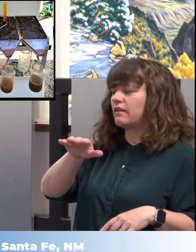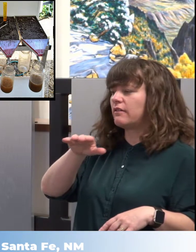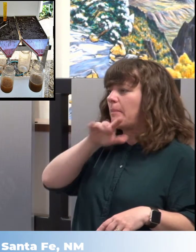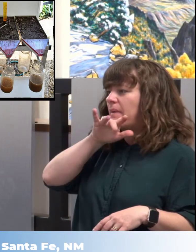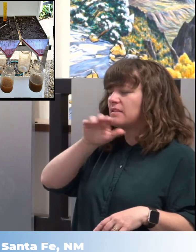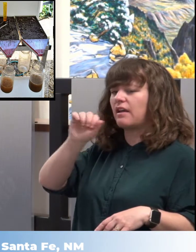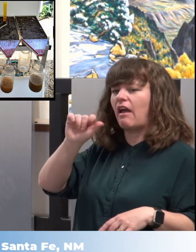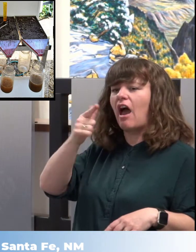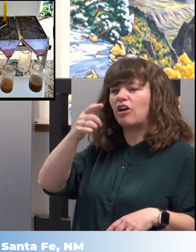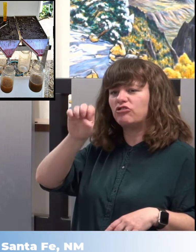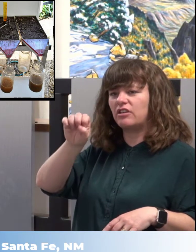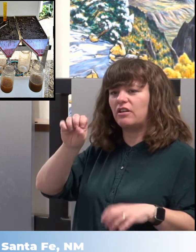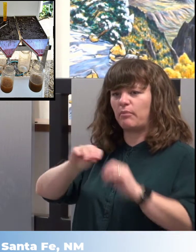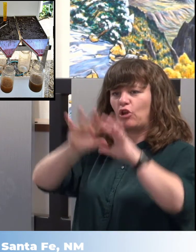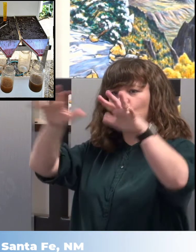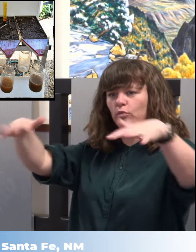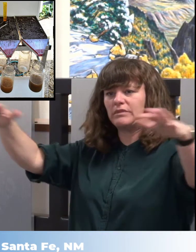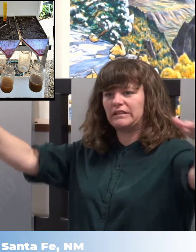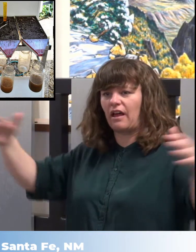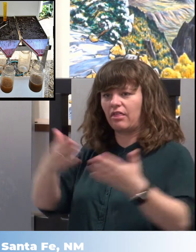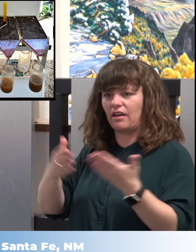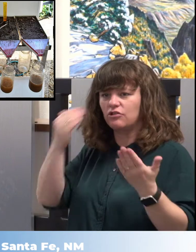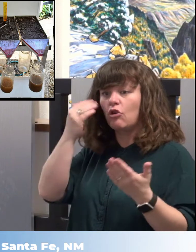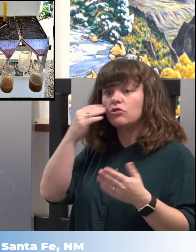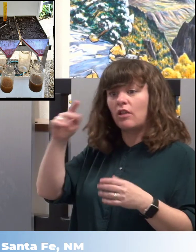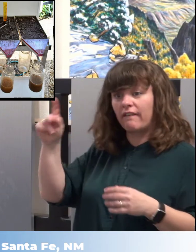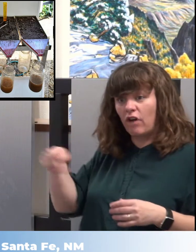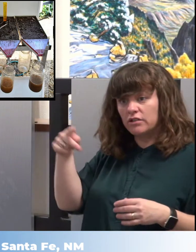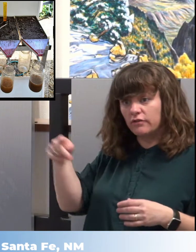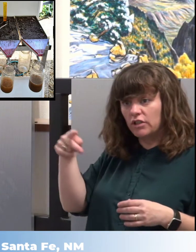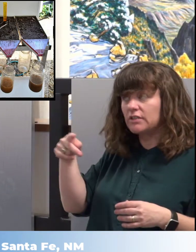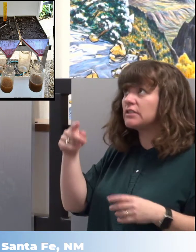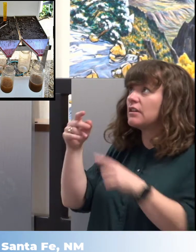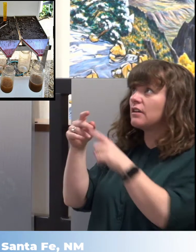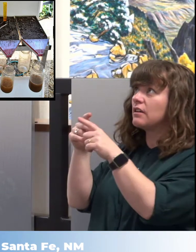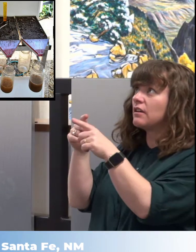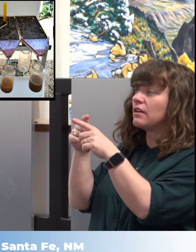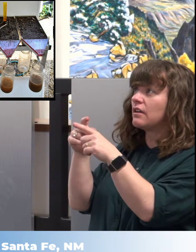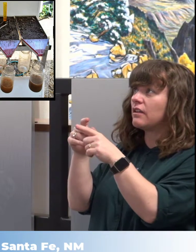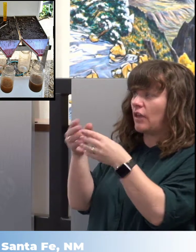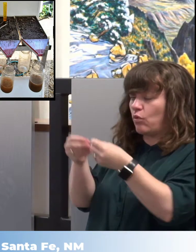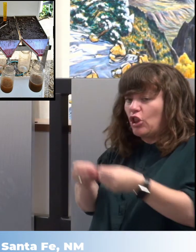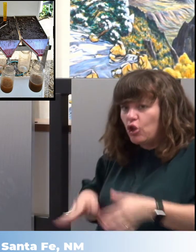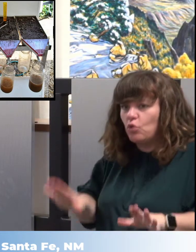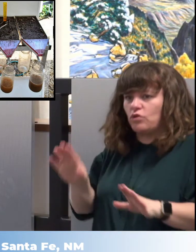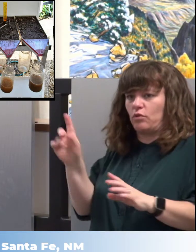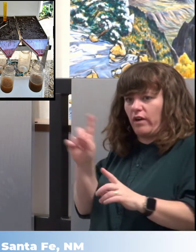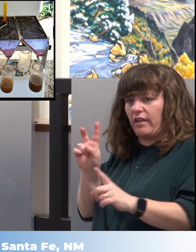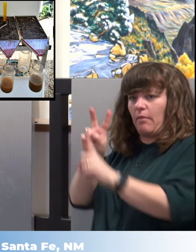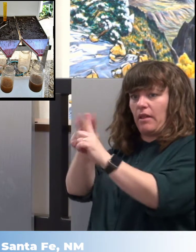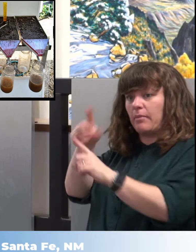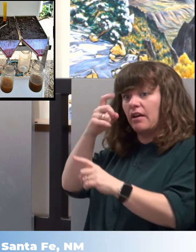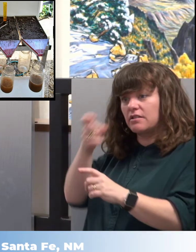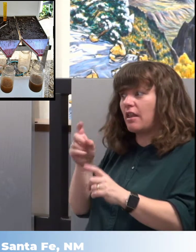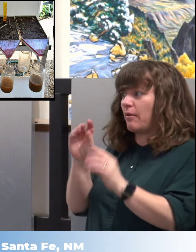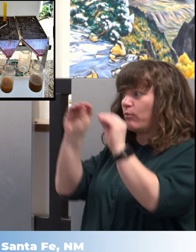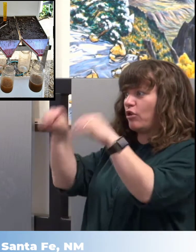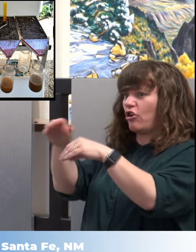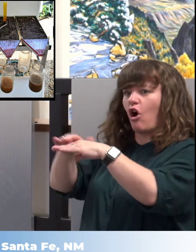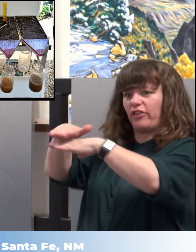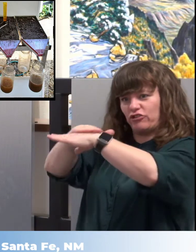that farmer used phosphorus, and I'll bet they did, and they'd lost soil, they're going to lose the phosphorus that they applied. Because where did they put the phosphorus? Just as a general on the surface.